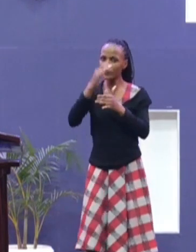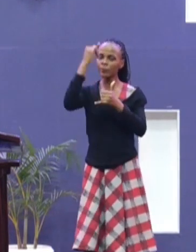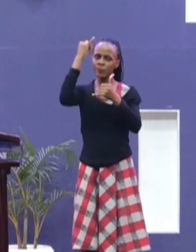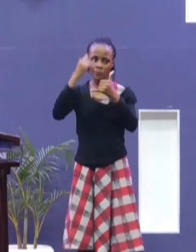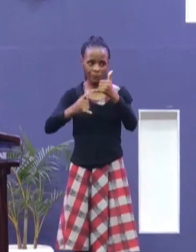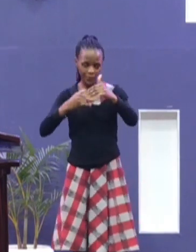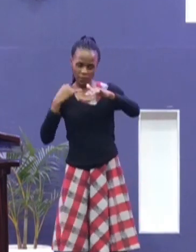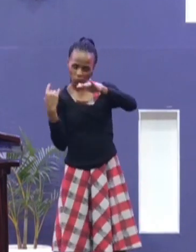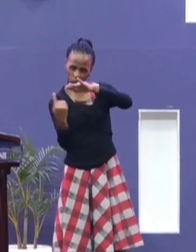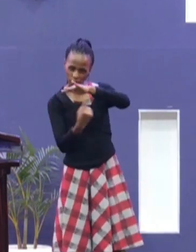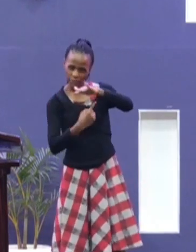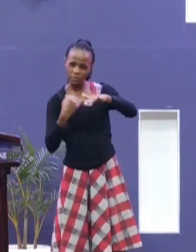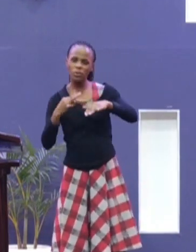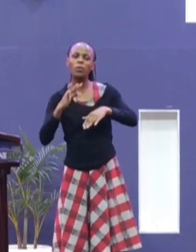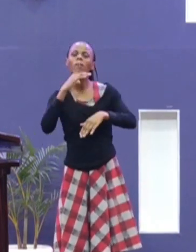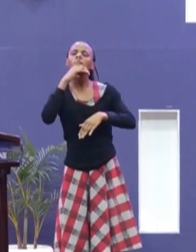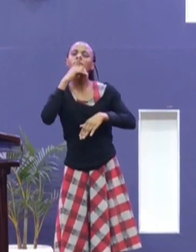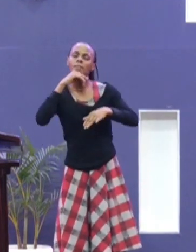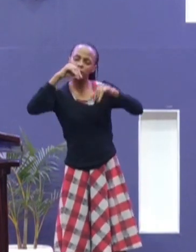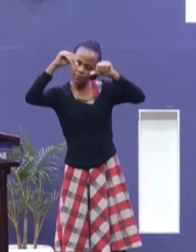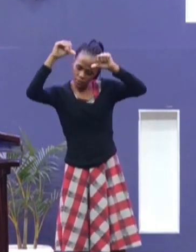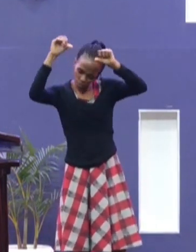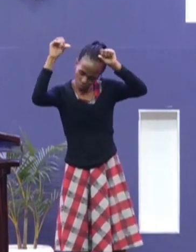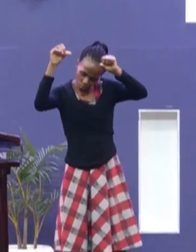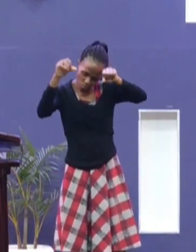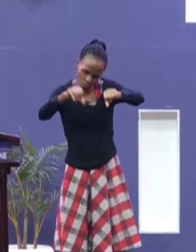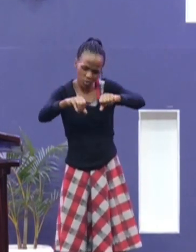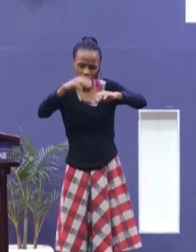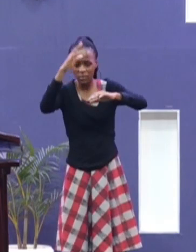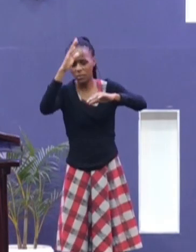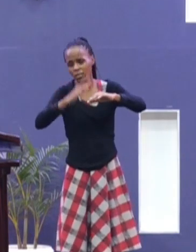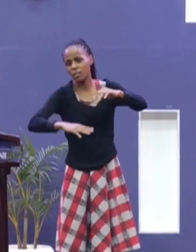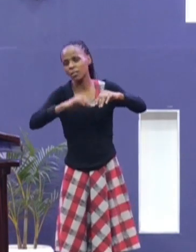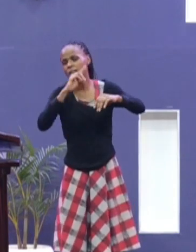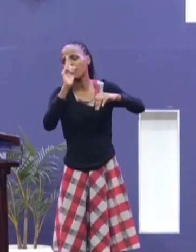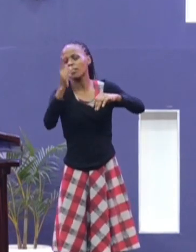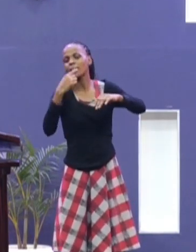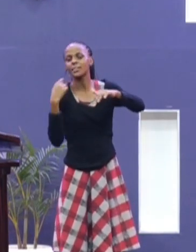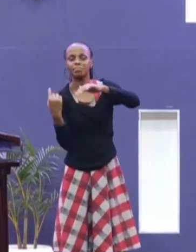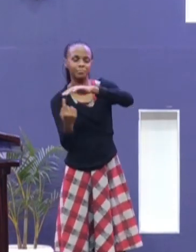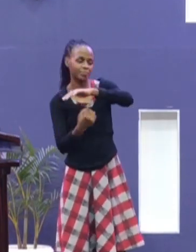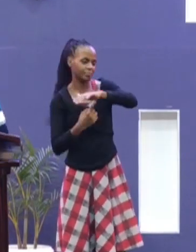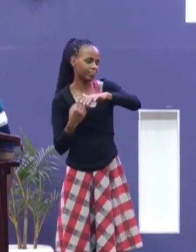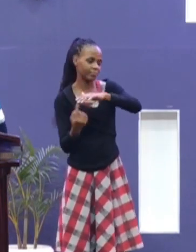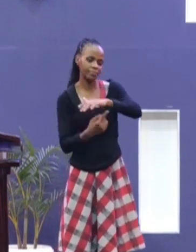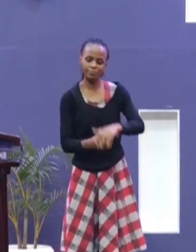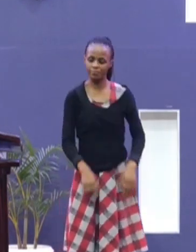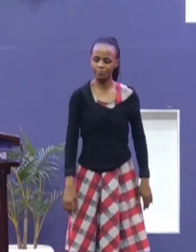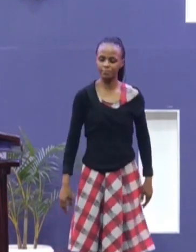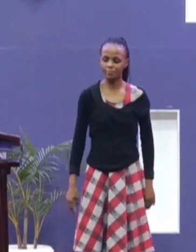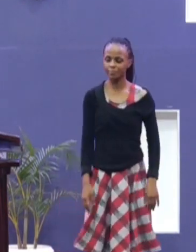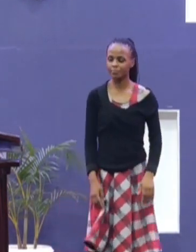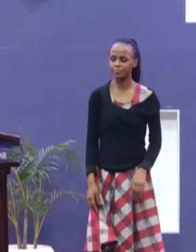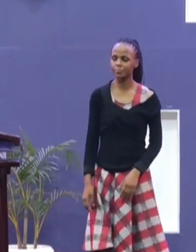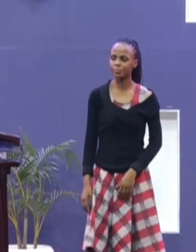of that man is worse than the first. Kale ebyoluvannyuma eby'omuntu oyo bibeera